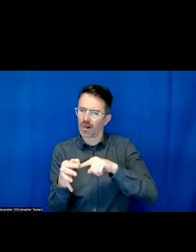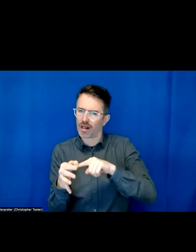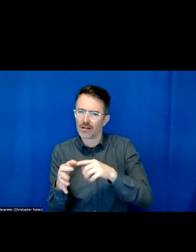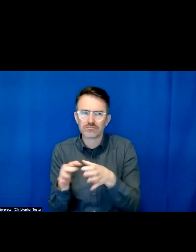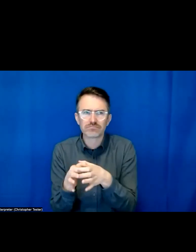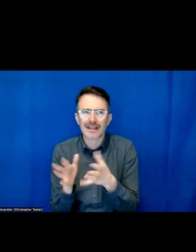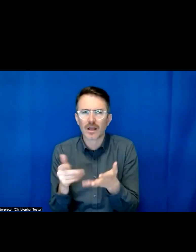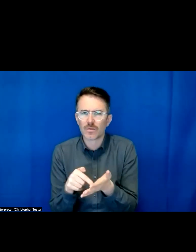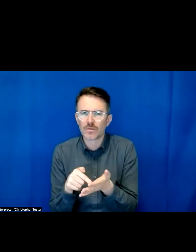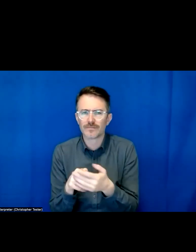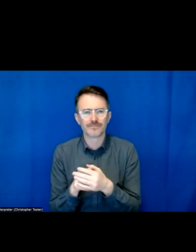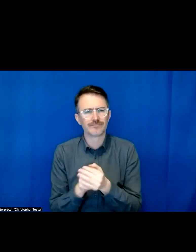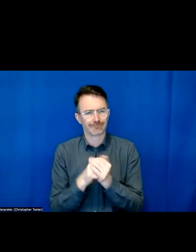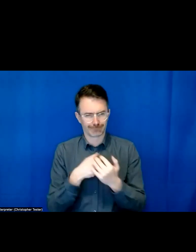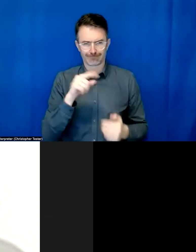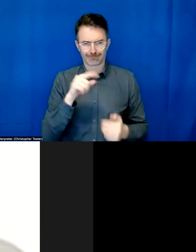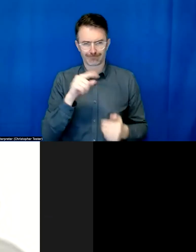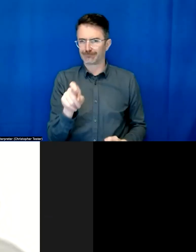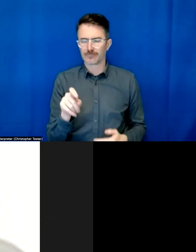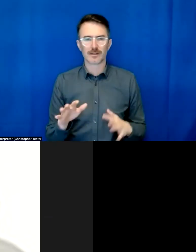in Sidrap district?